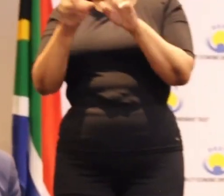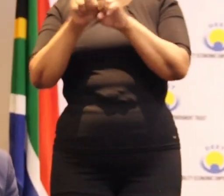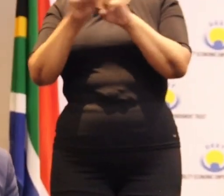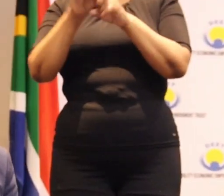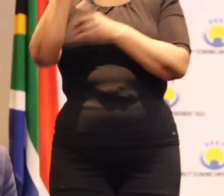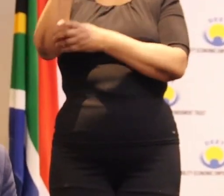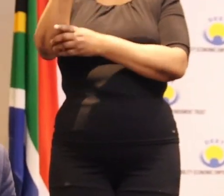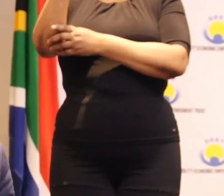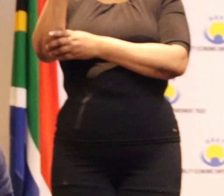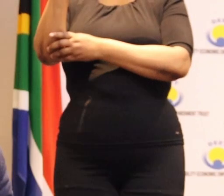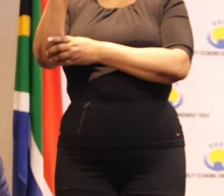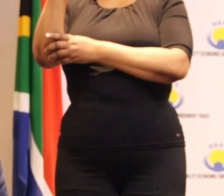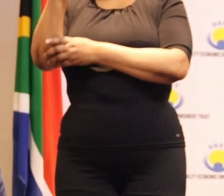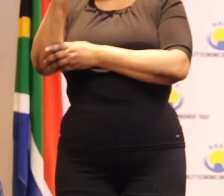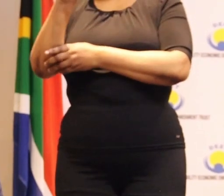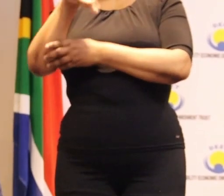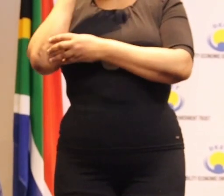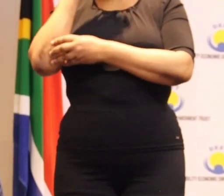CETA, ETDP CETA,